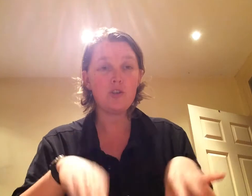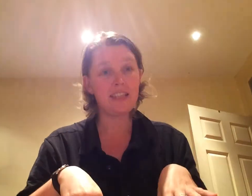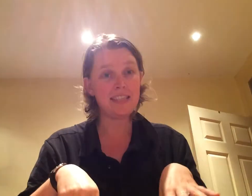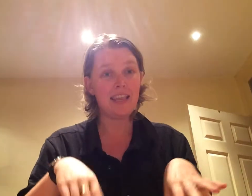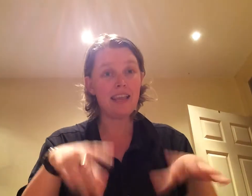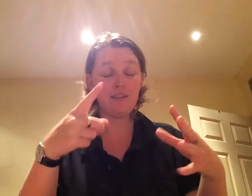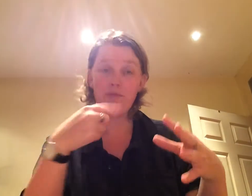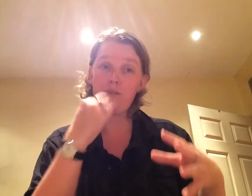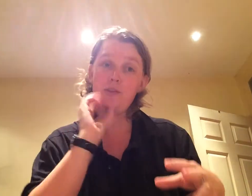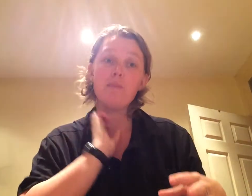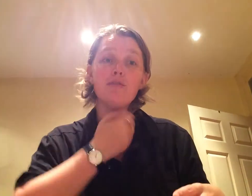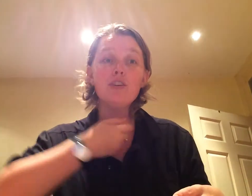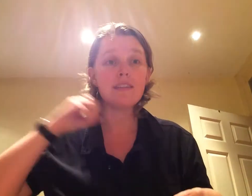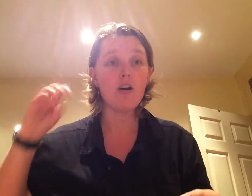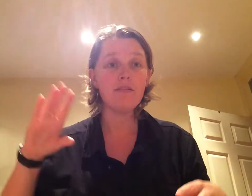can see, if I turn my voice off,